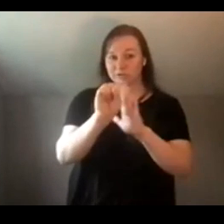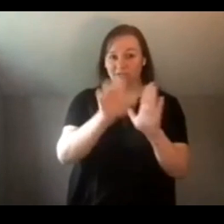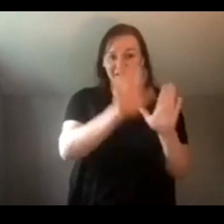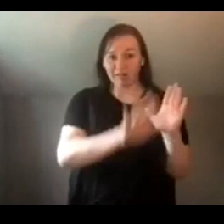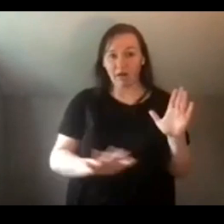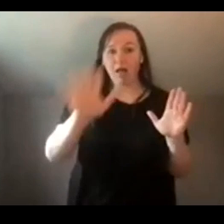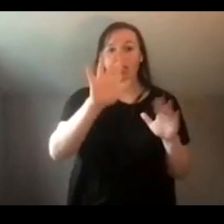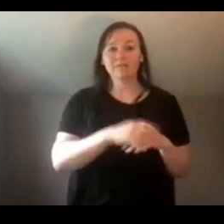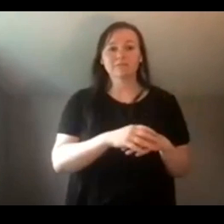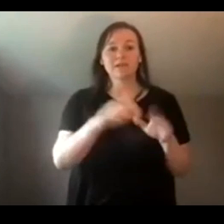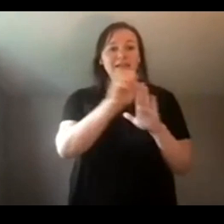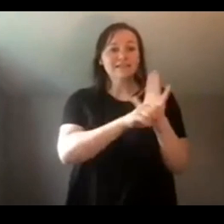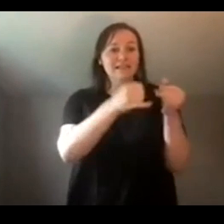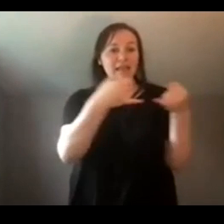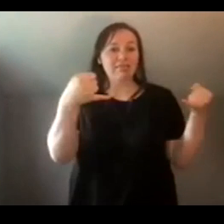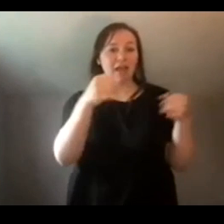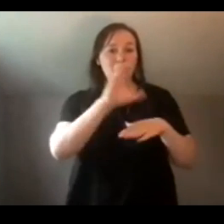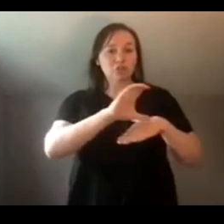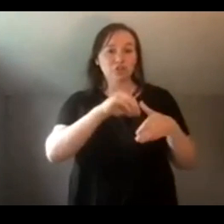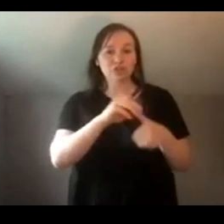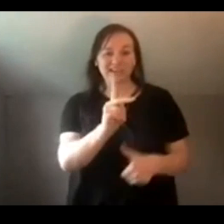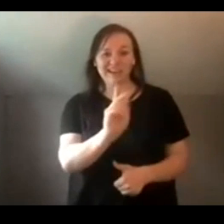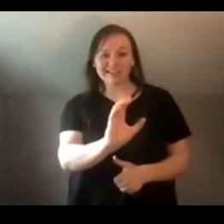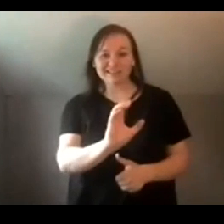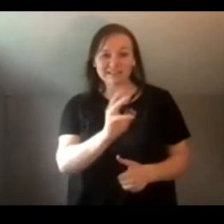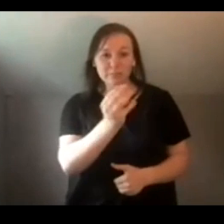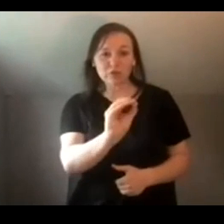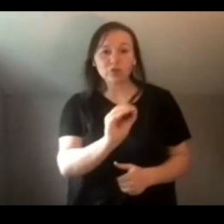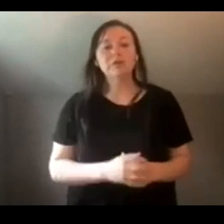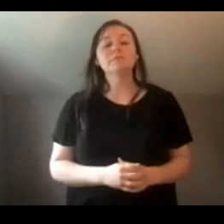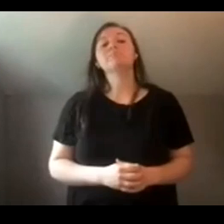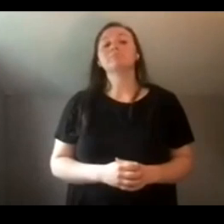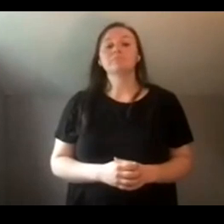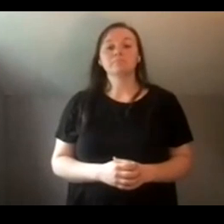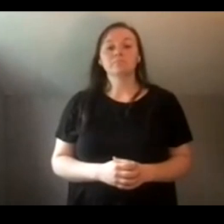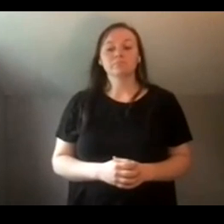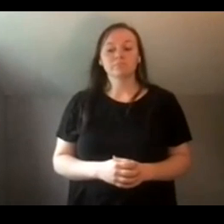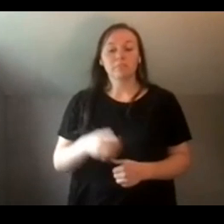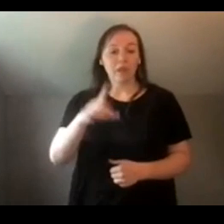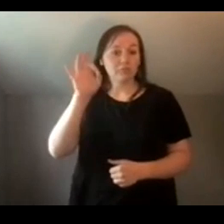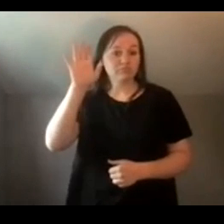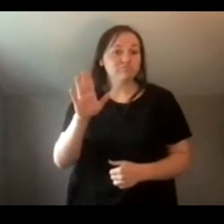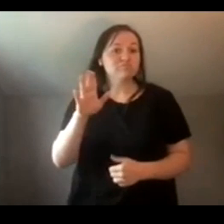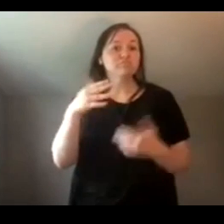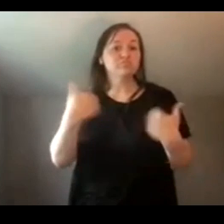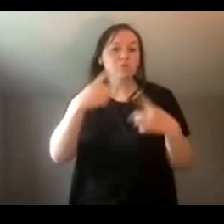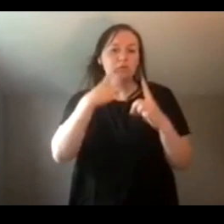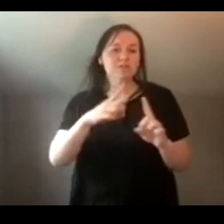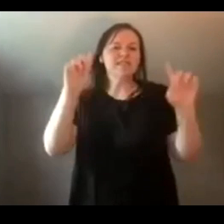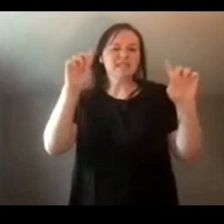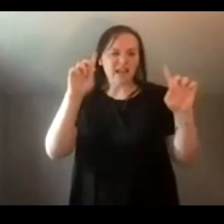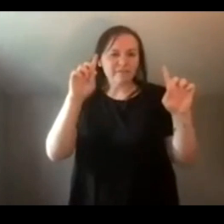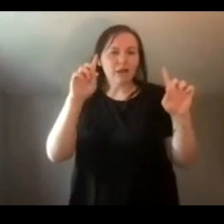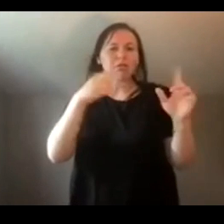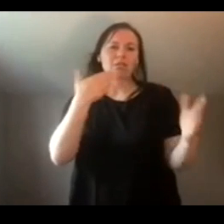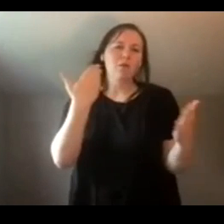in Kansas City. The Reverend Rice was very successful in his ministry and very efficient at